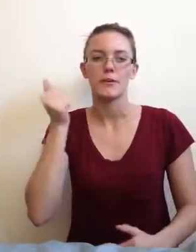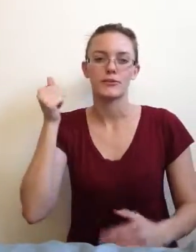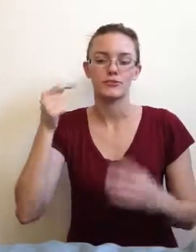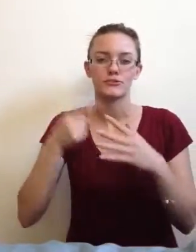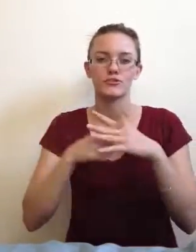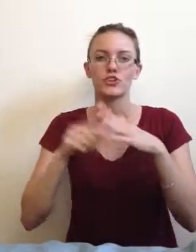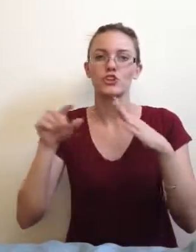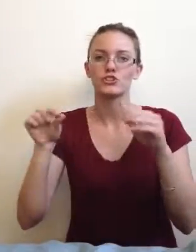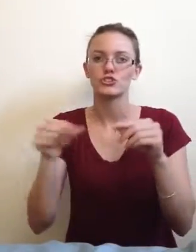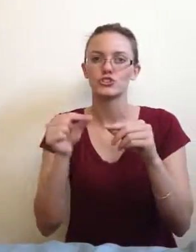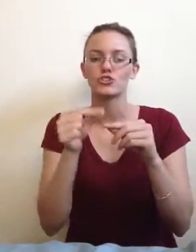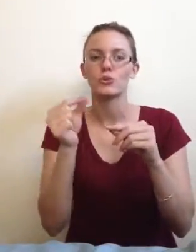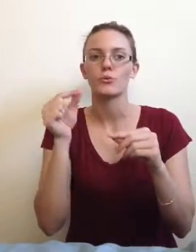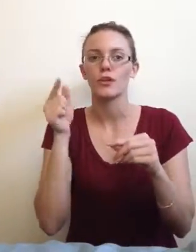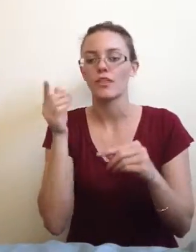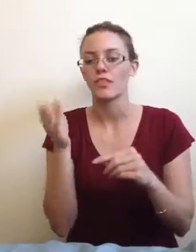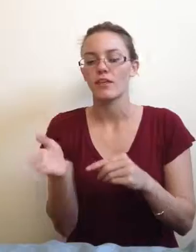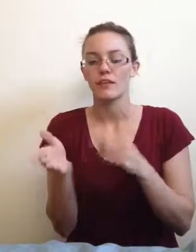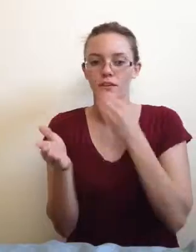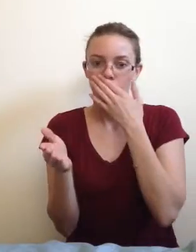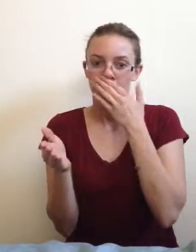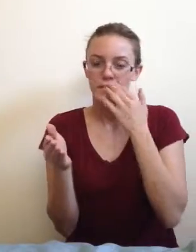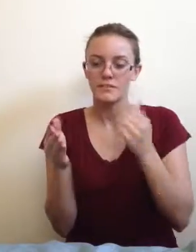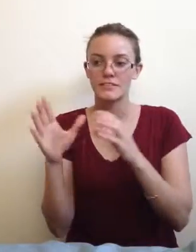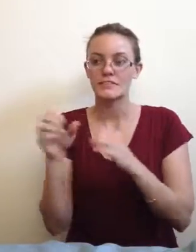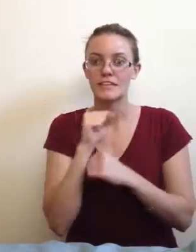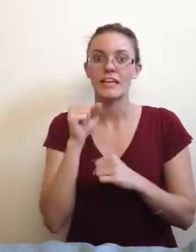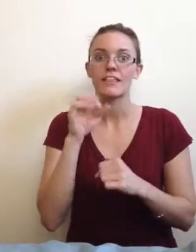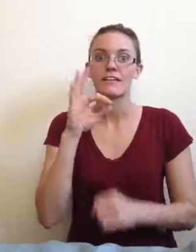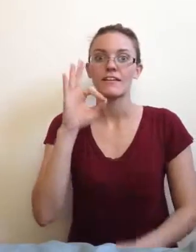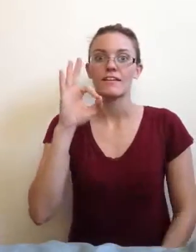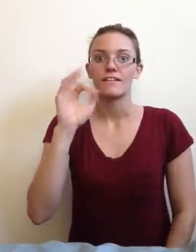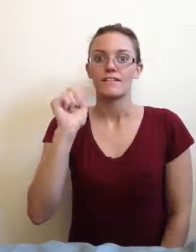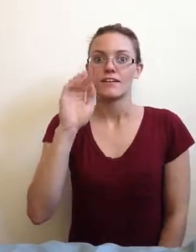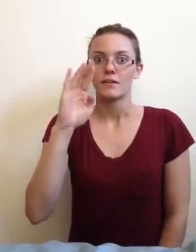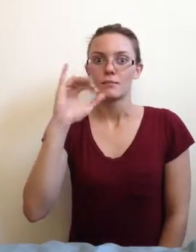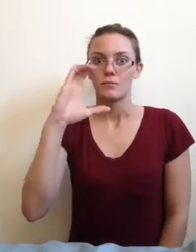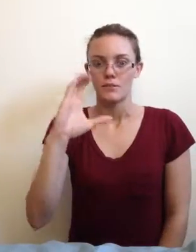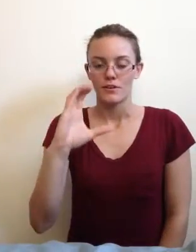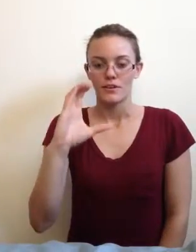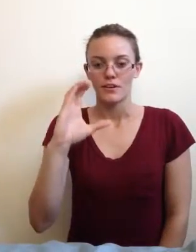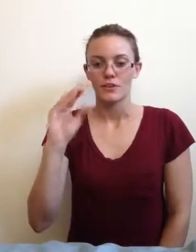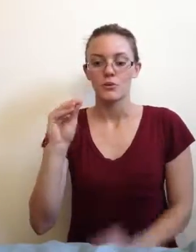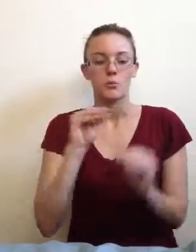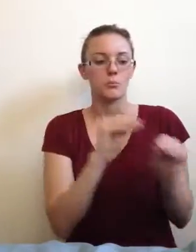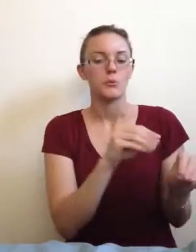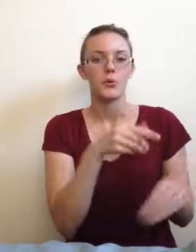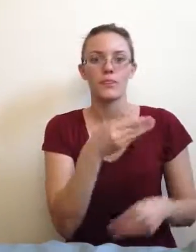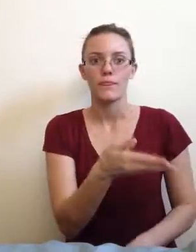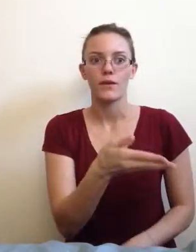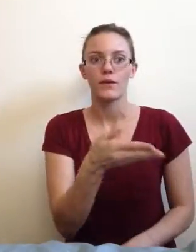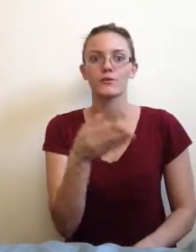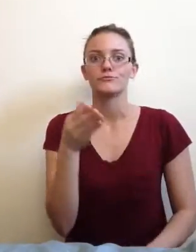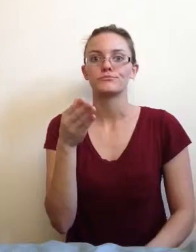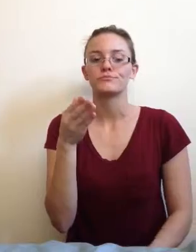take your fabric, you put it under, you let down the lever, you put your foot on the pedal, and you